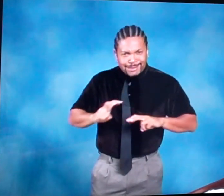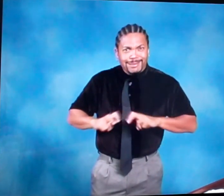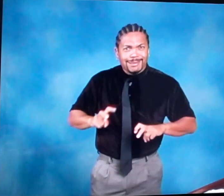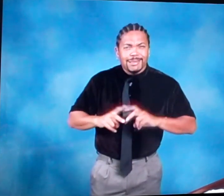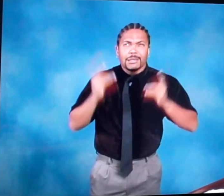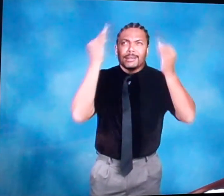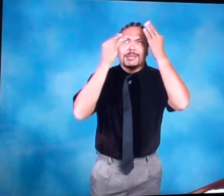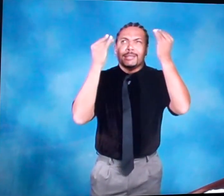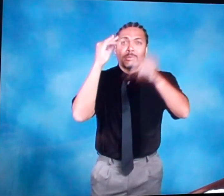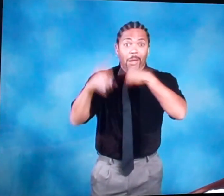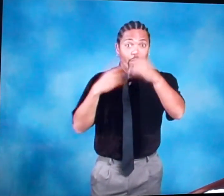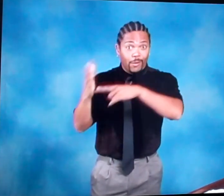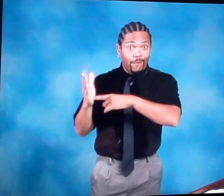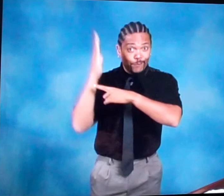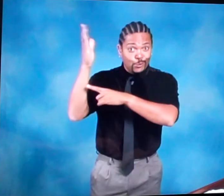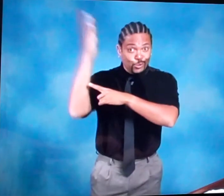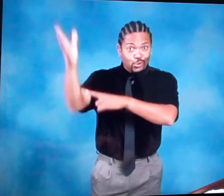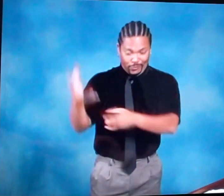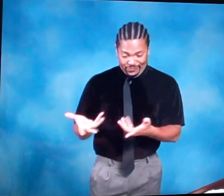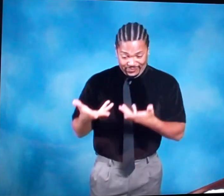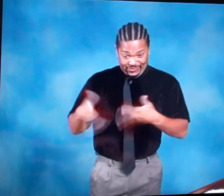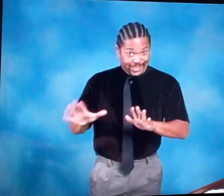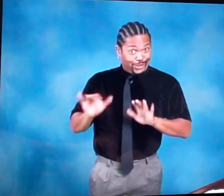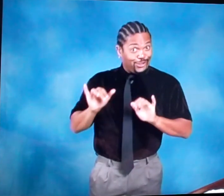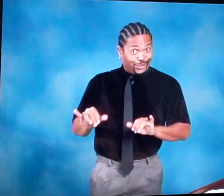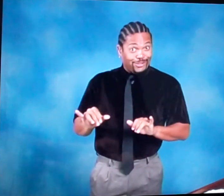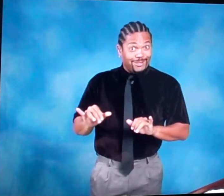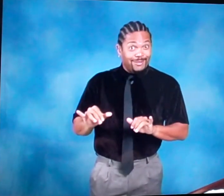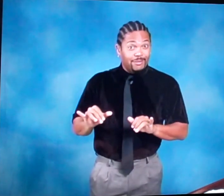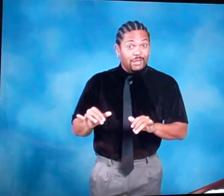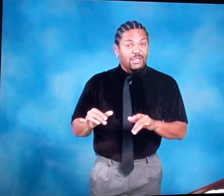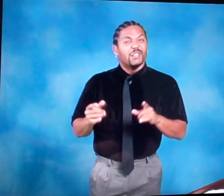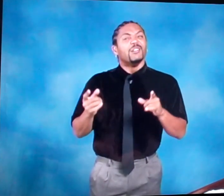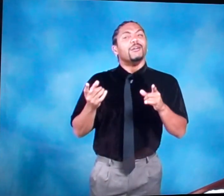And it'll give you time to self-analyze what you get to do in the future.